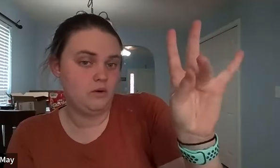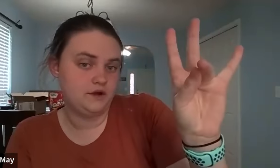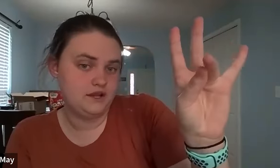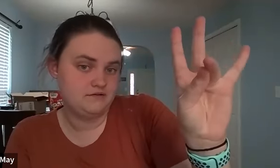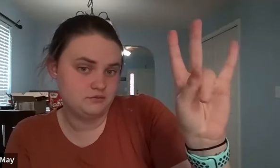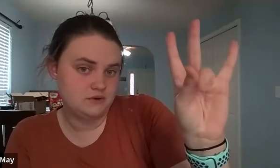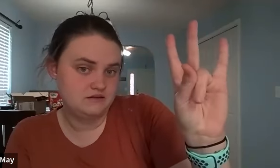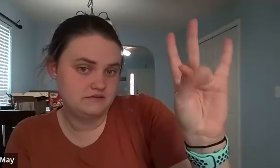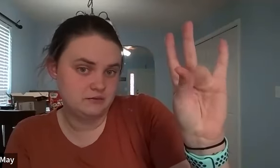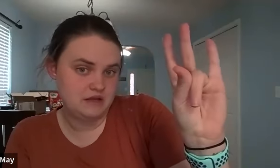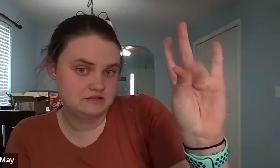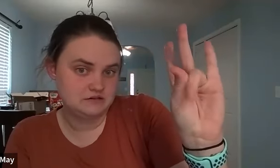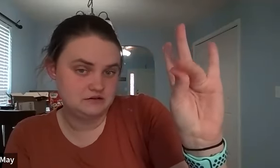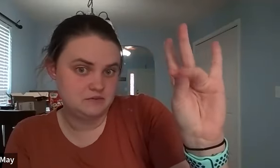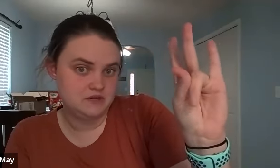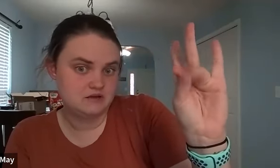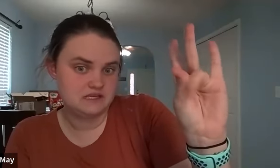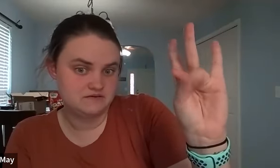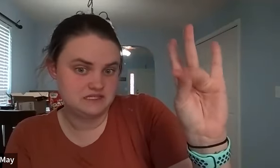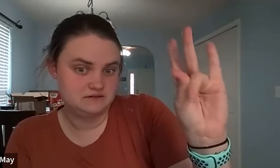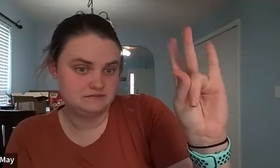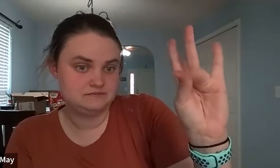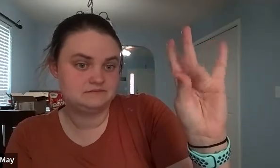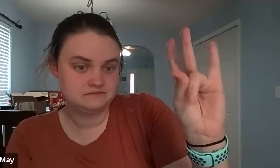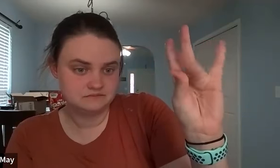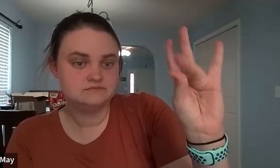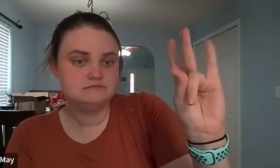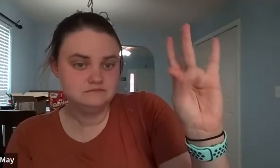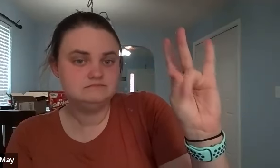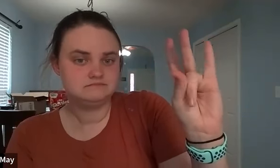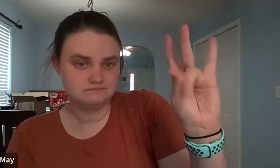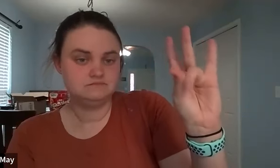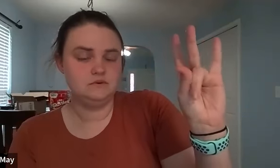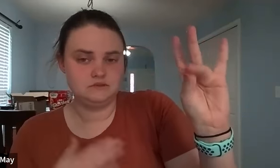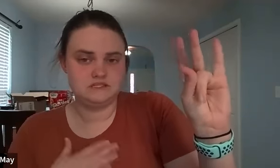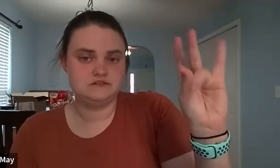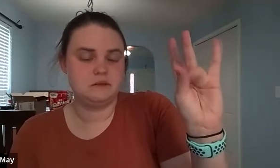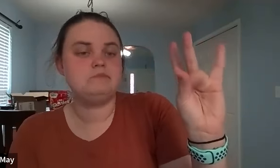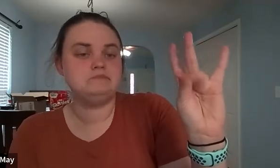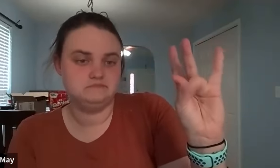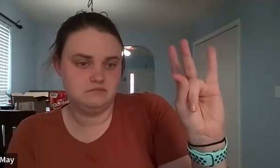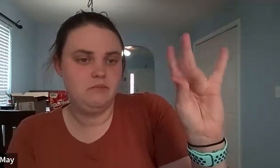or you have your ring finger bounce on your thumb now. 17. No, excuse me.